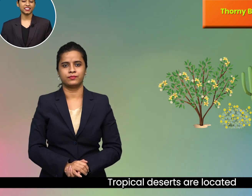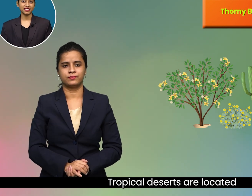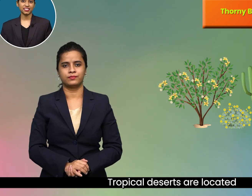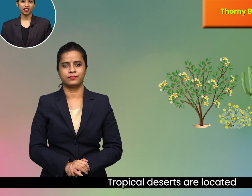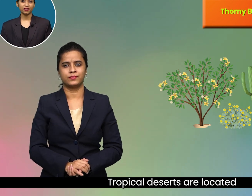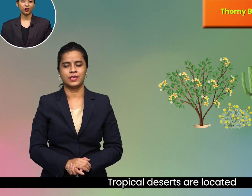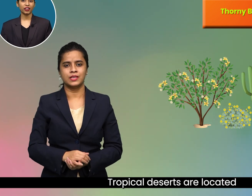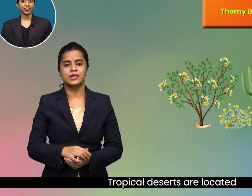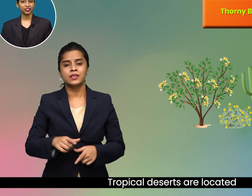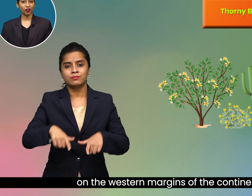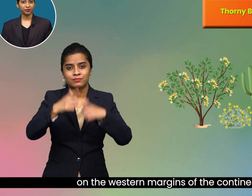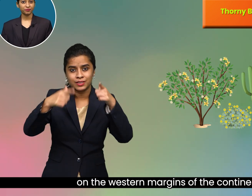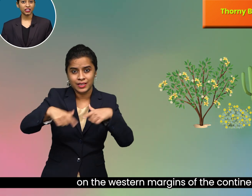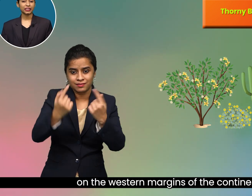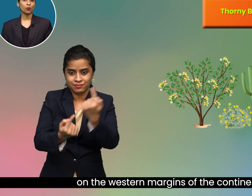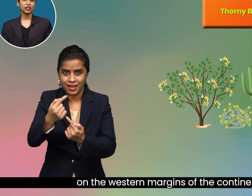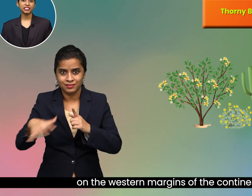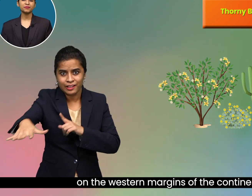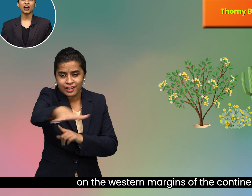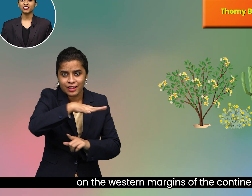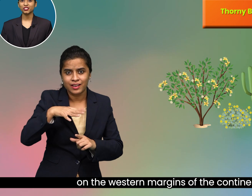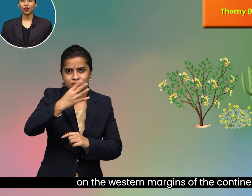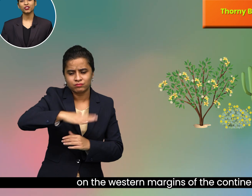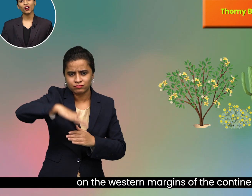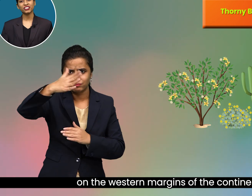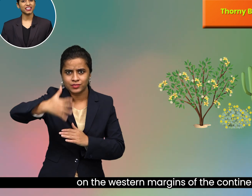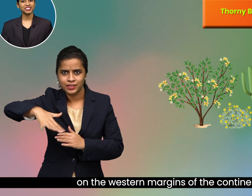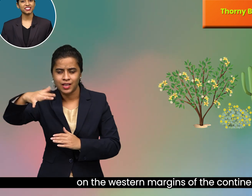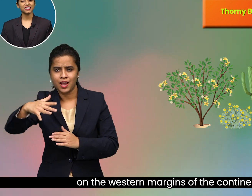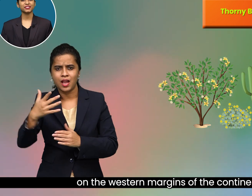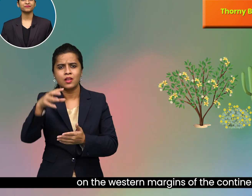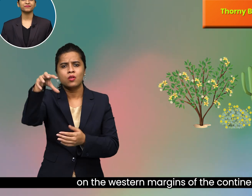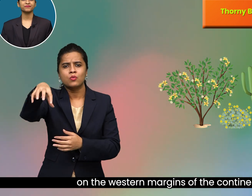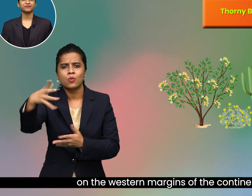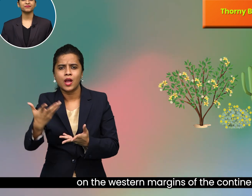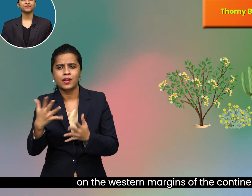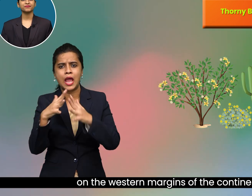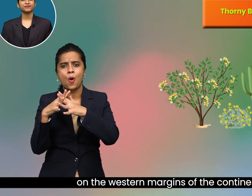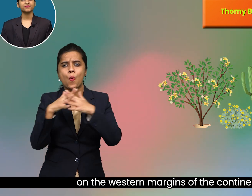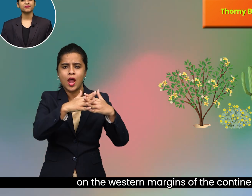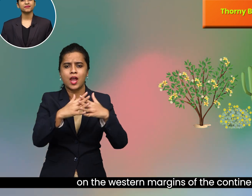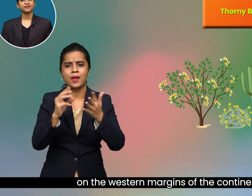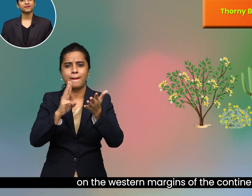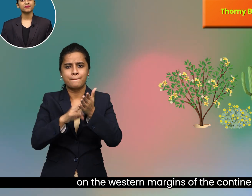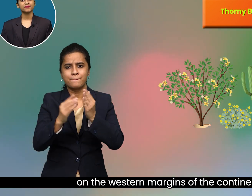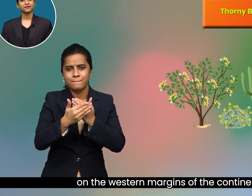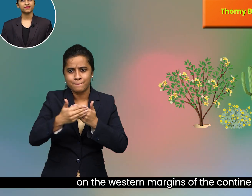Tropical deserts are located on the western margins of the continents.